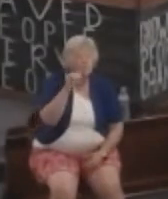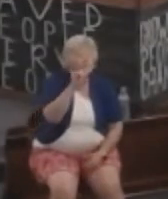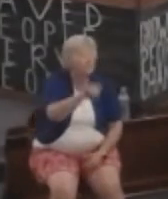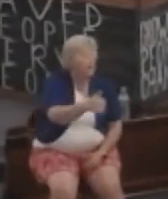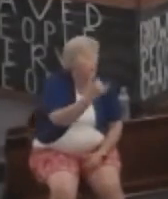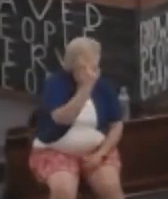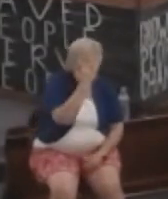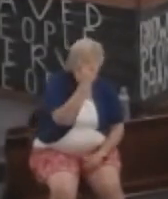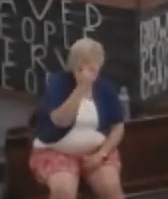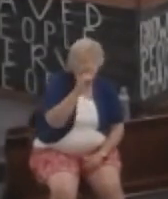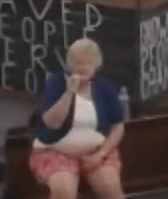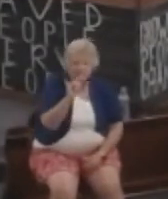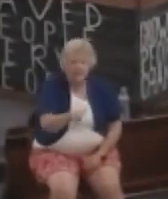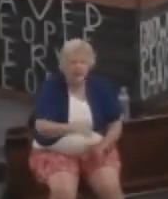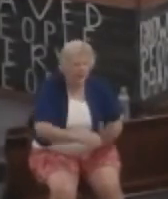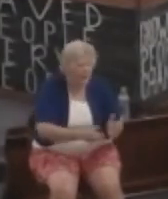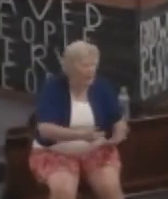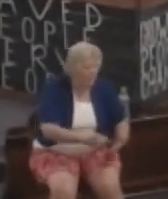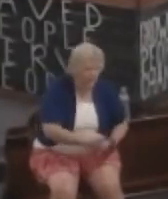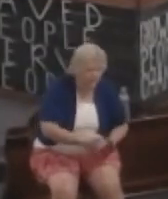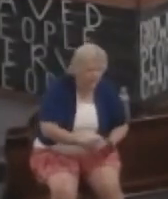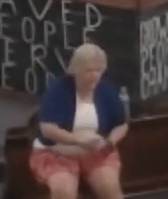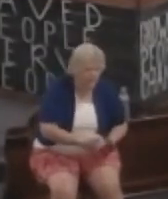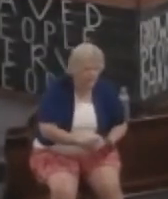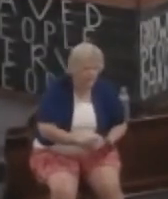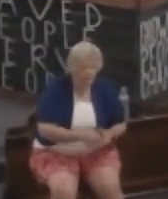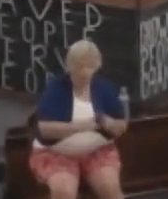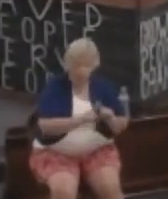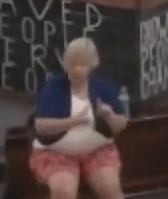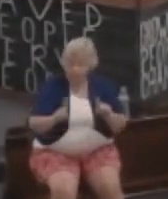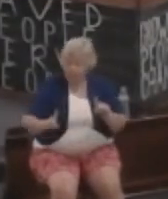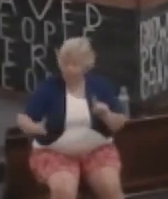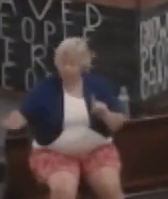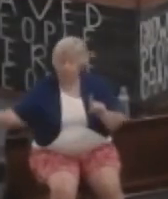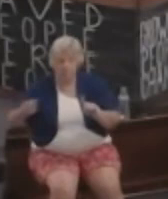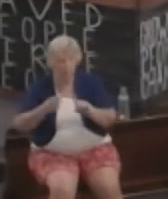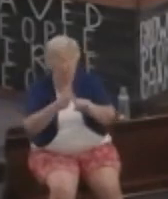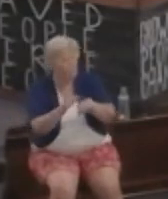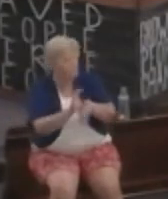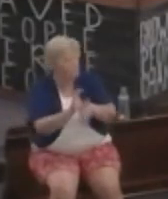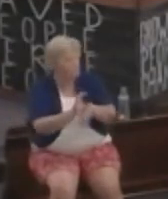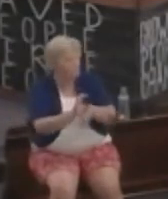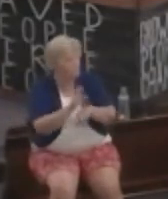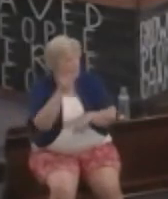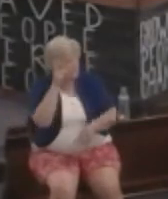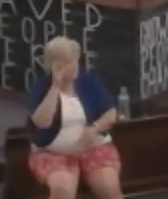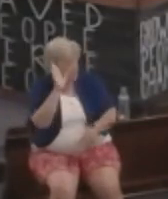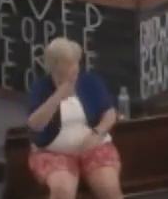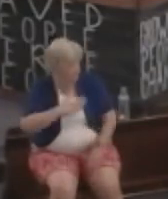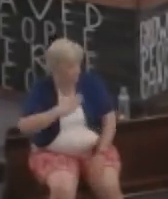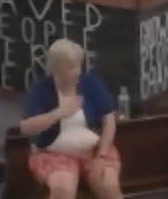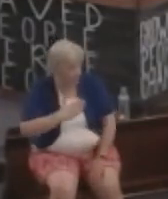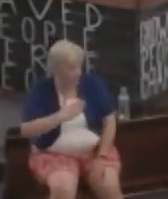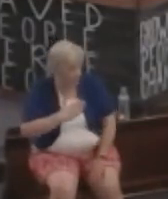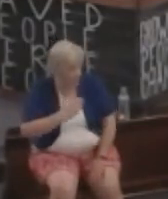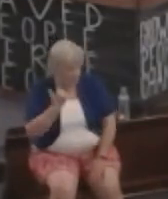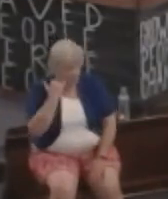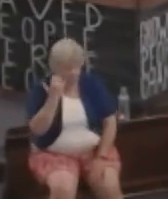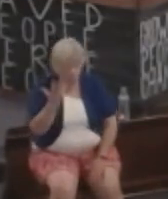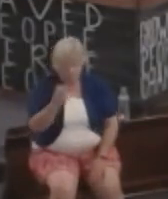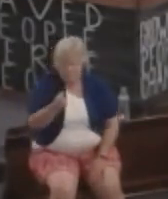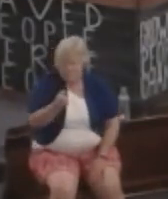infant and even fall away from the church. And Satan will be happy if milk is all you